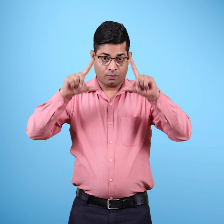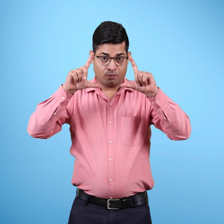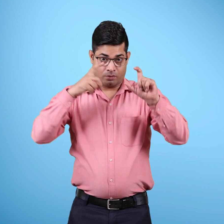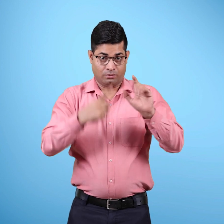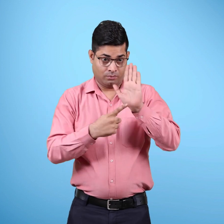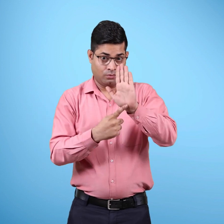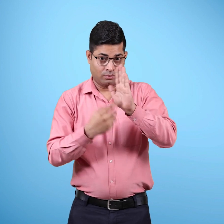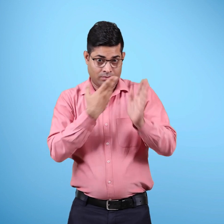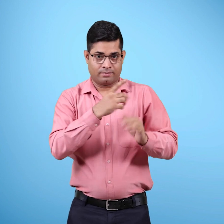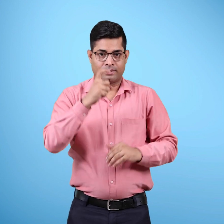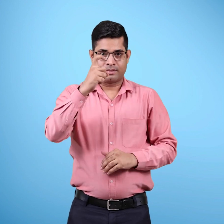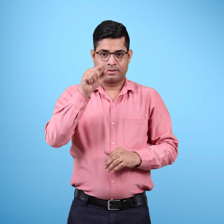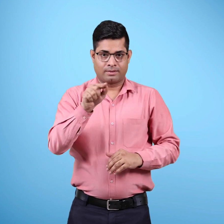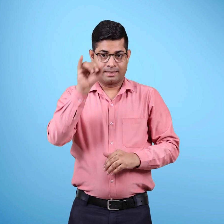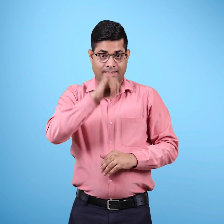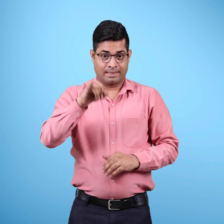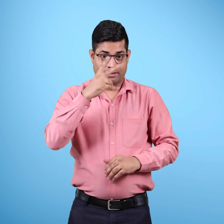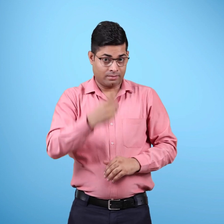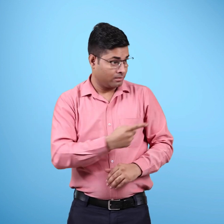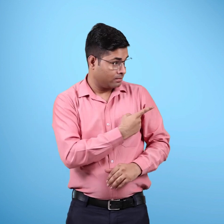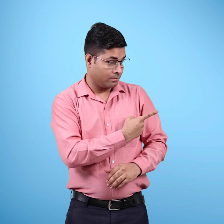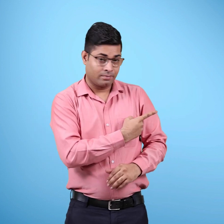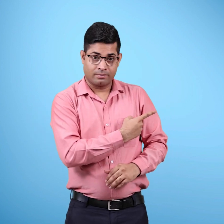as shown in figure 7.6.